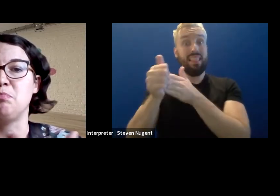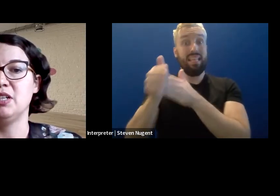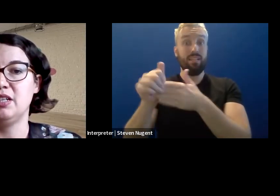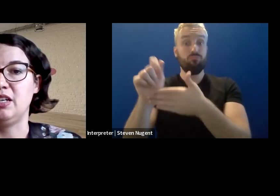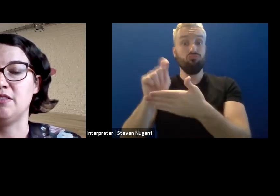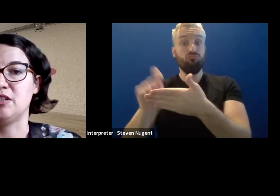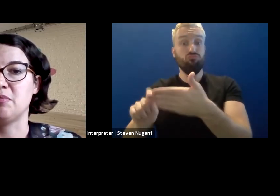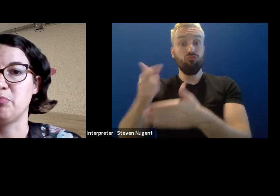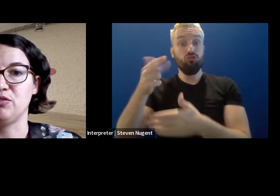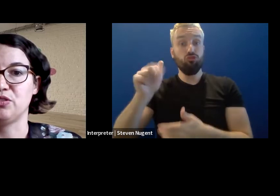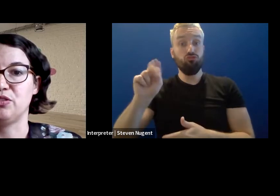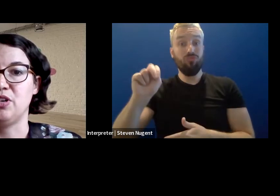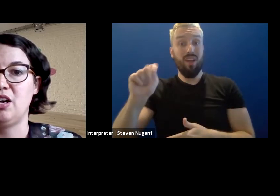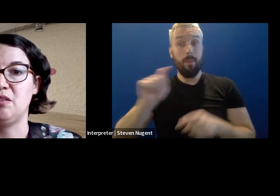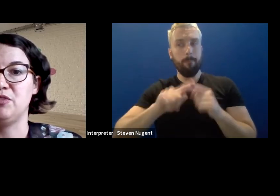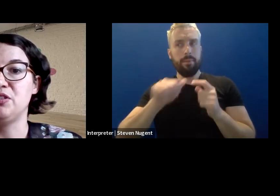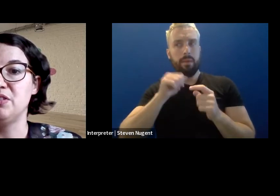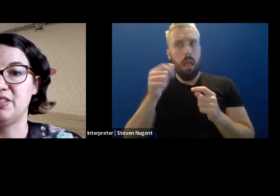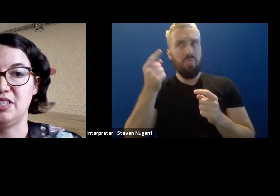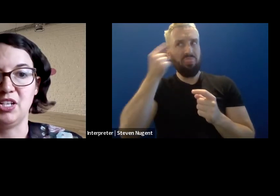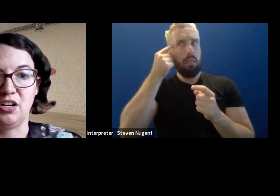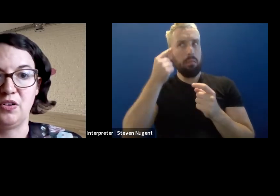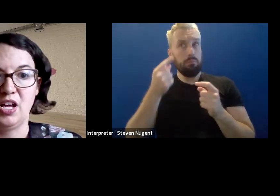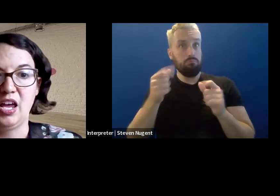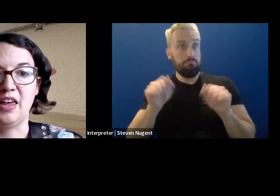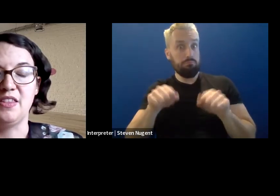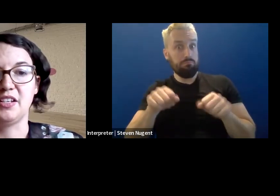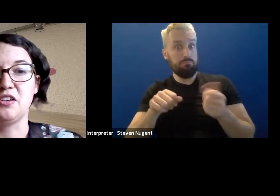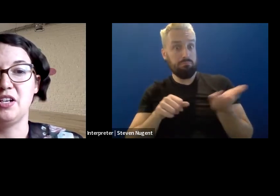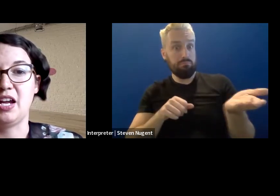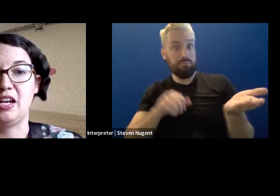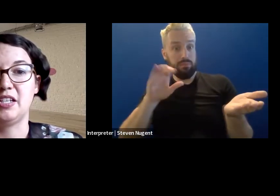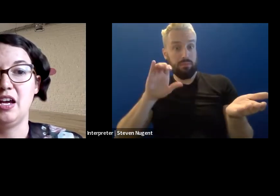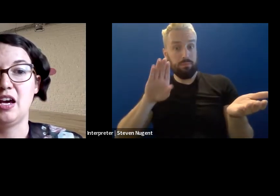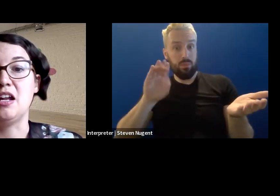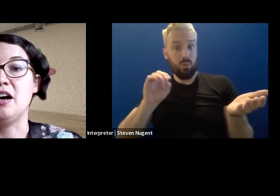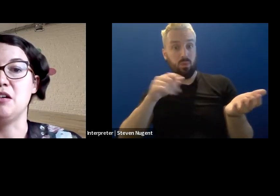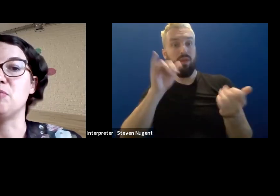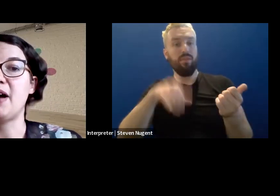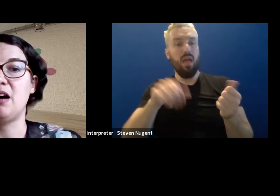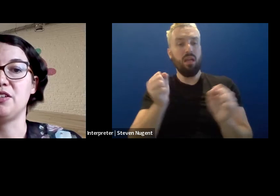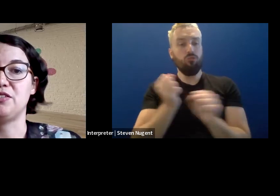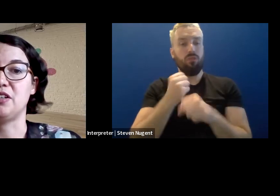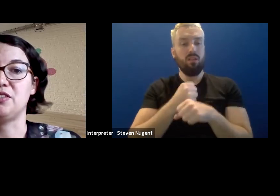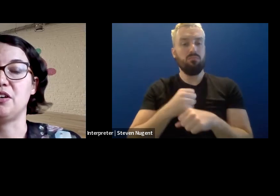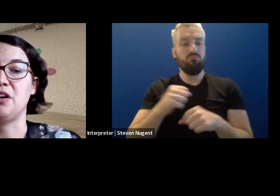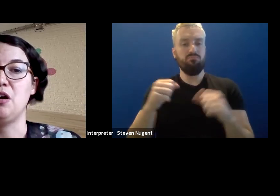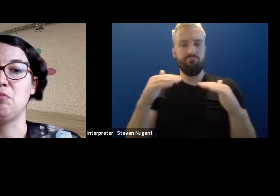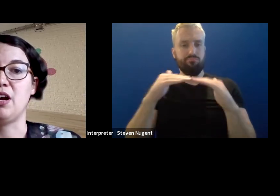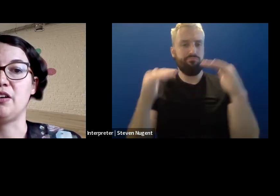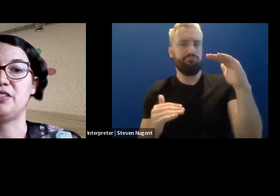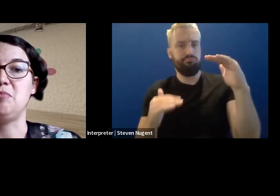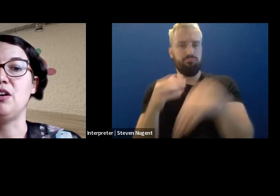the feasibility of their proposal to the CBO. And this can create an unequal power